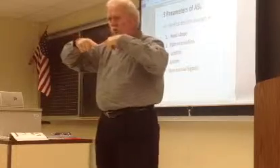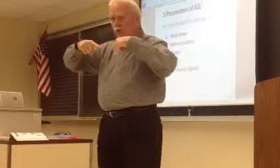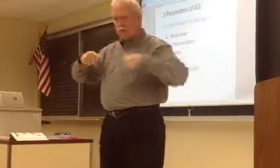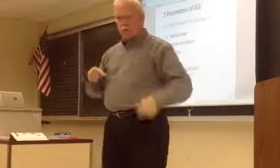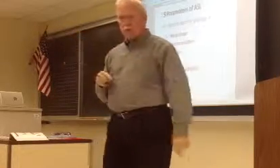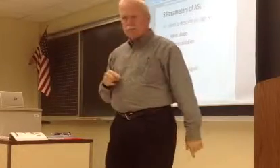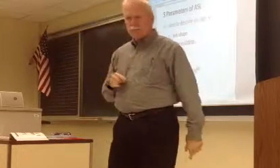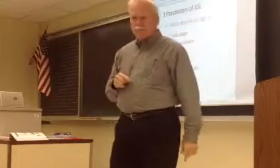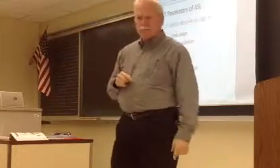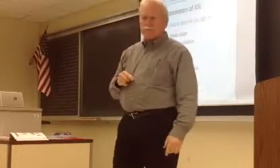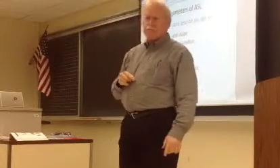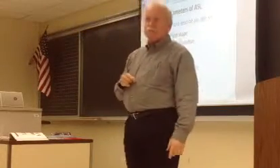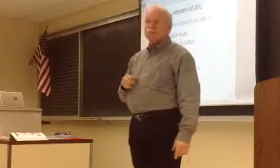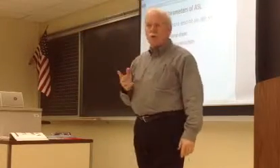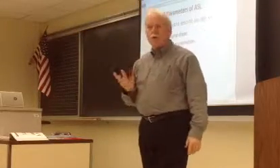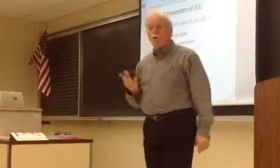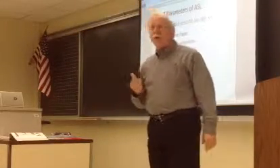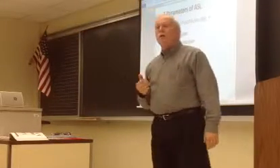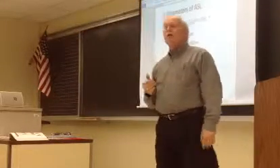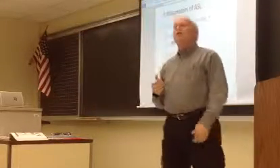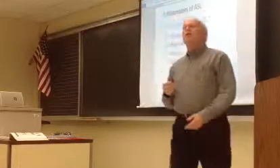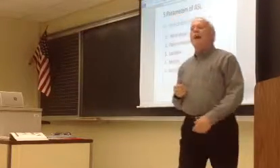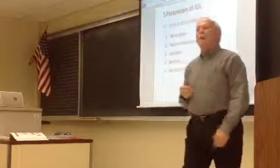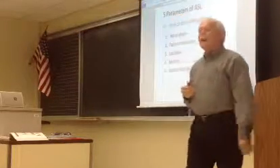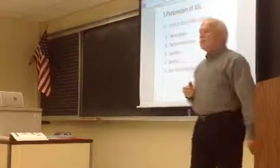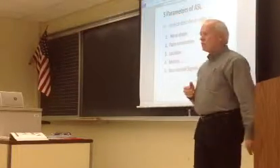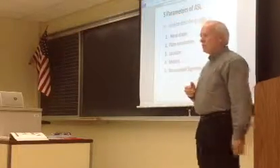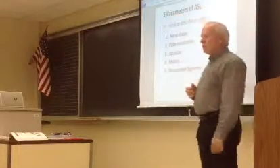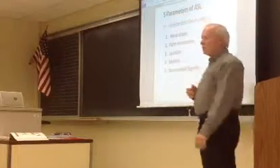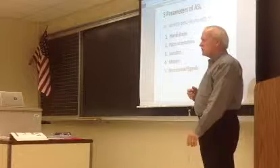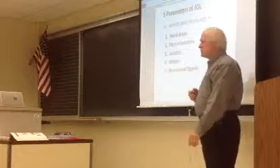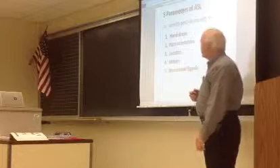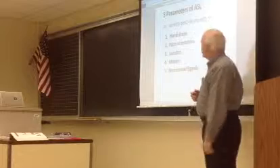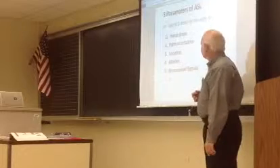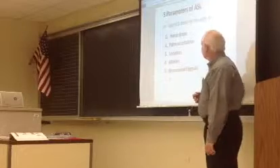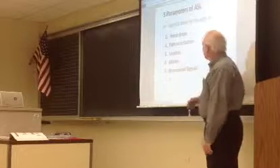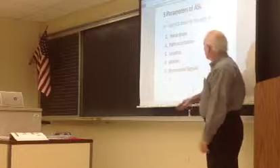furrowed. So, those are non-manual signals.